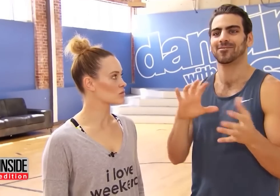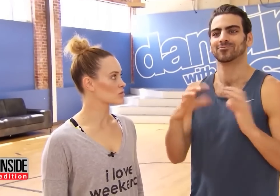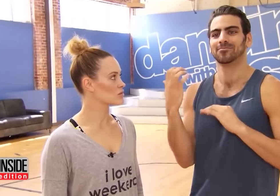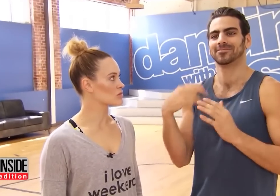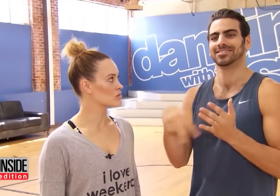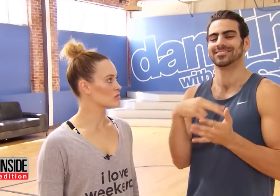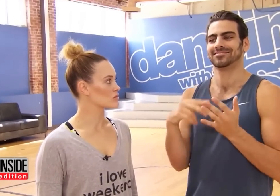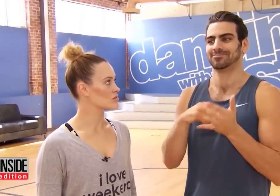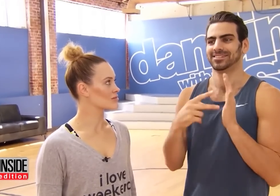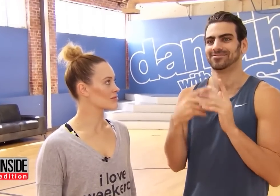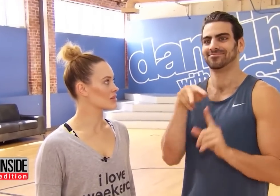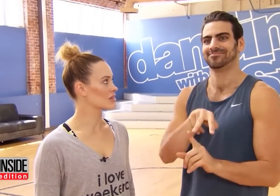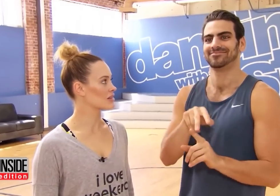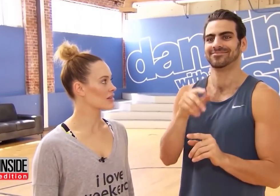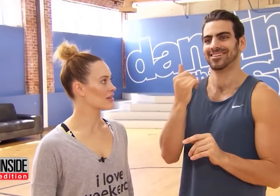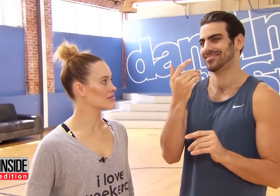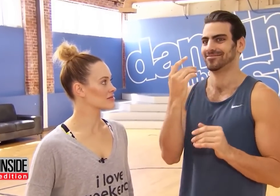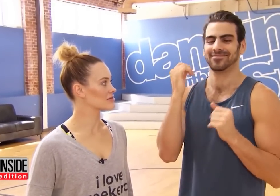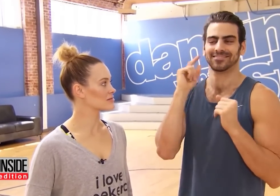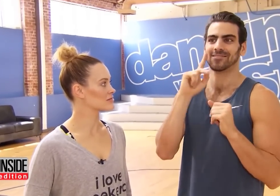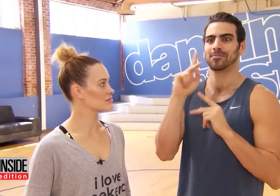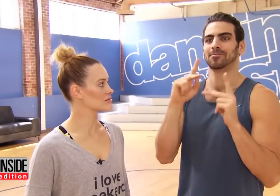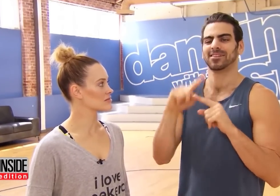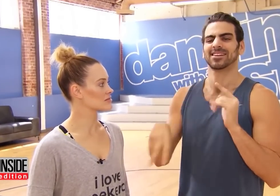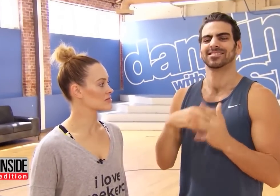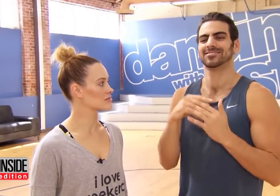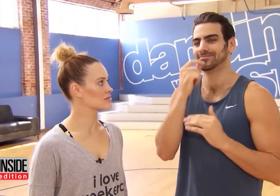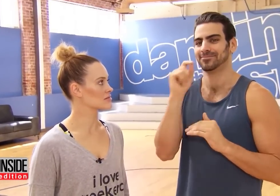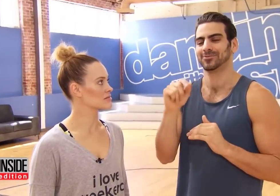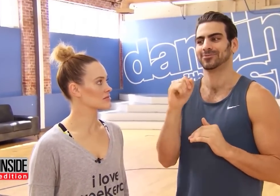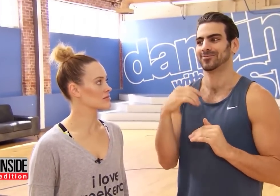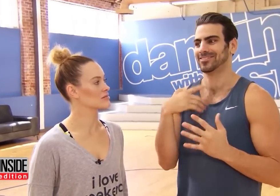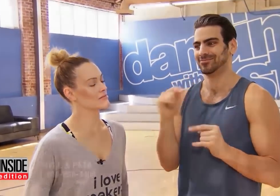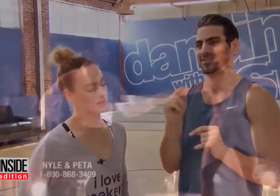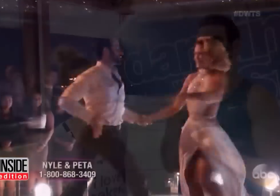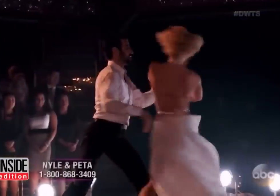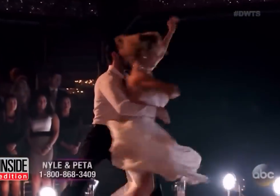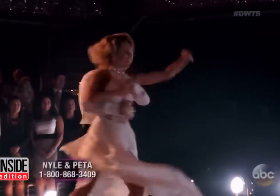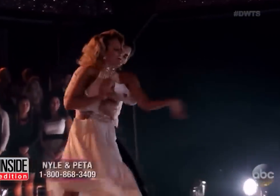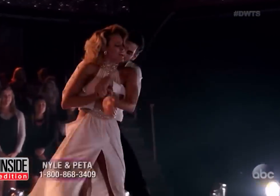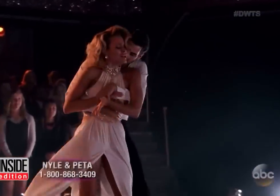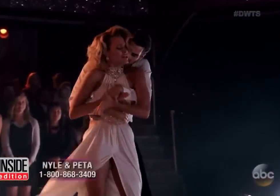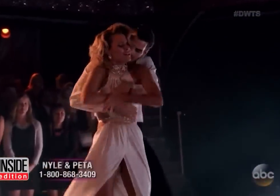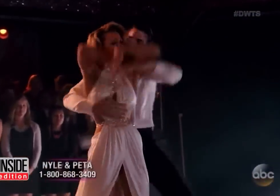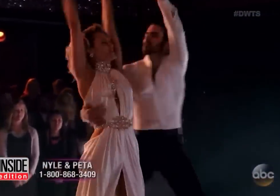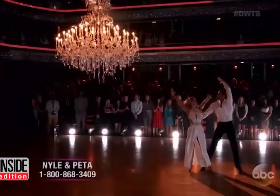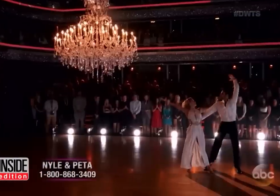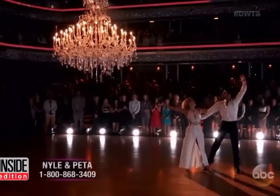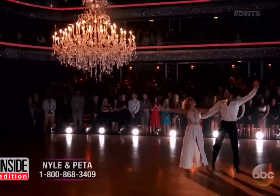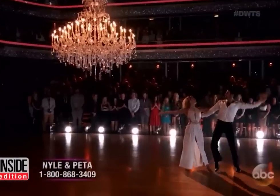So chances are you could pick up on the mood just by watching with a happy, angry, dramatic, secretive, or silly. And that is a clue to how clever and complex